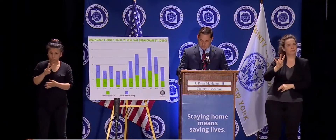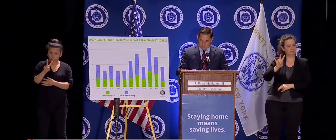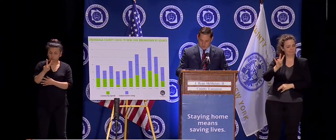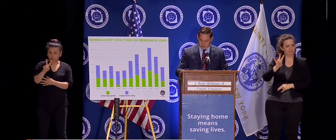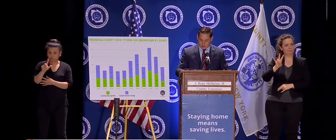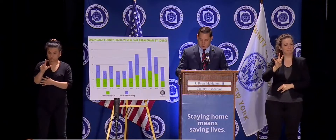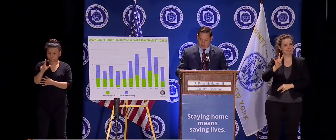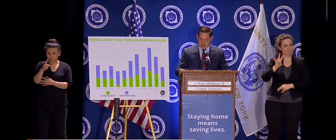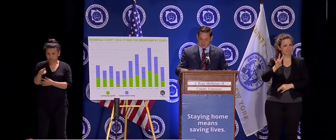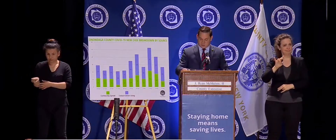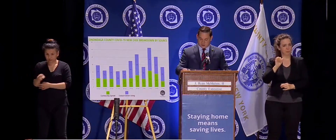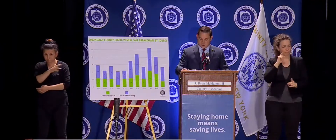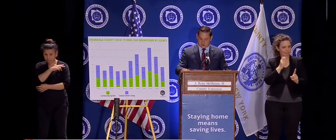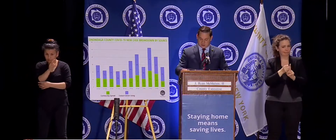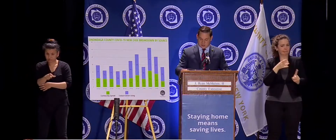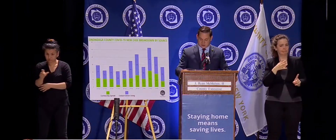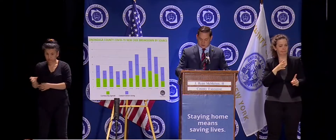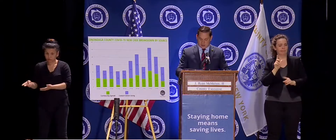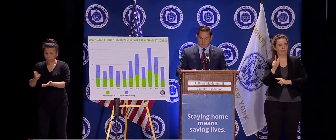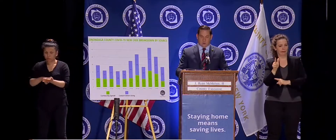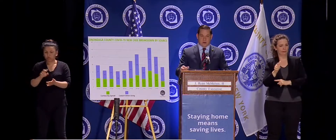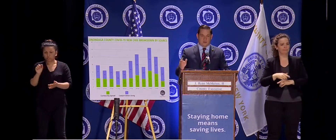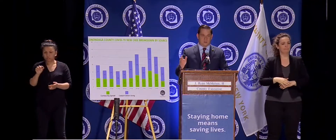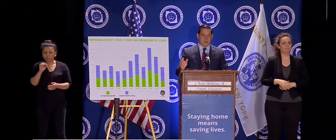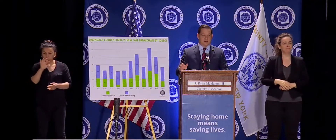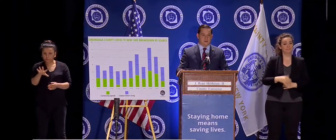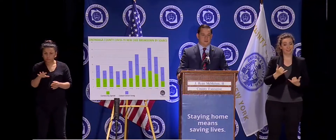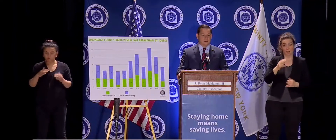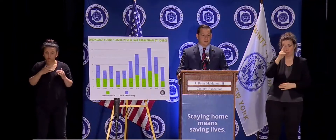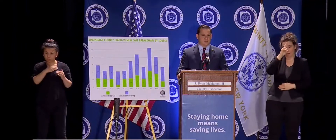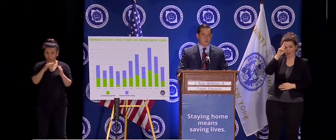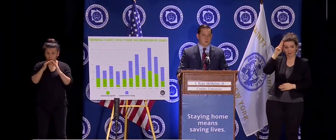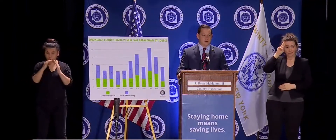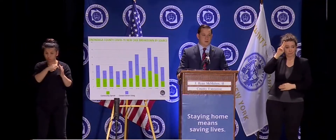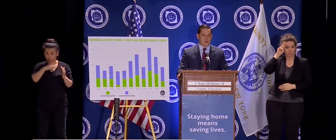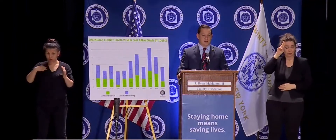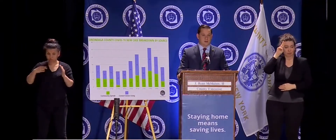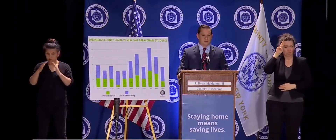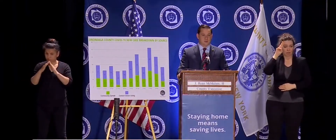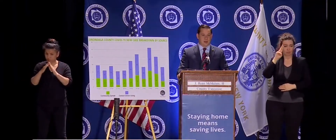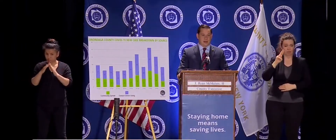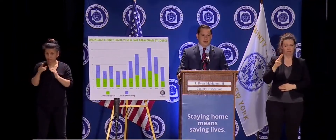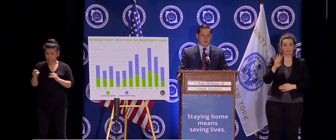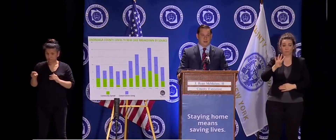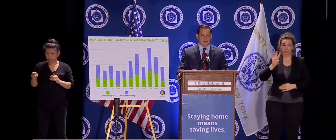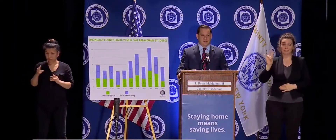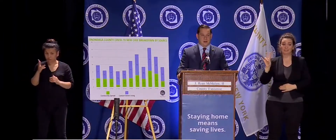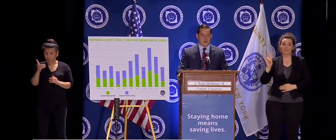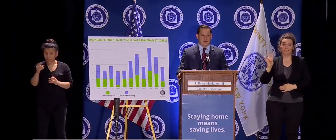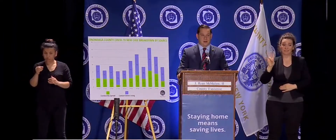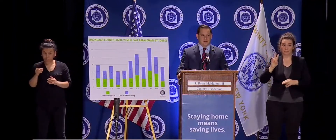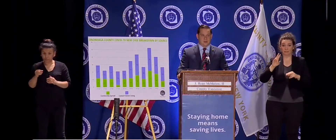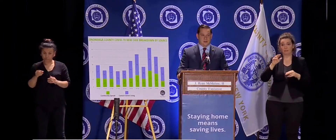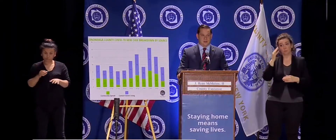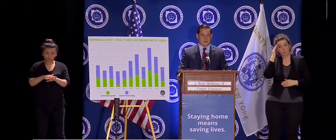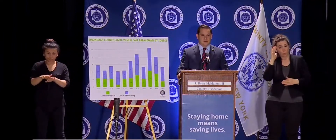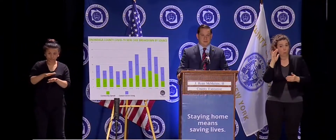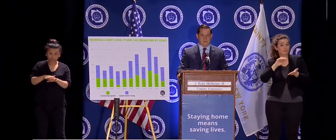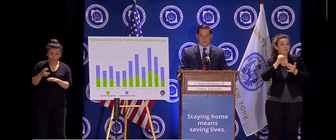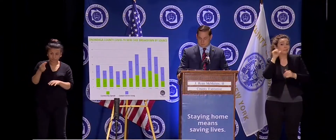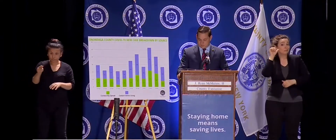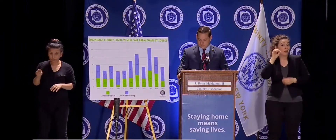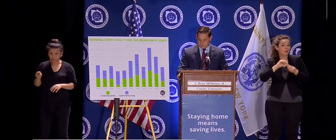here. Hospitalizations. Yesterday I warned everybody that those numbers were too high,